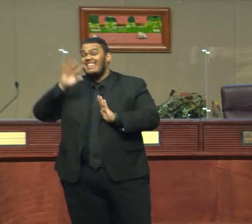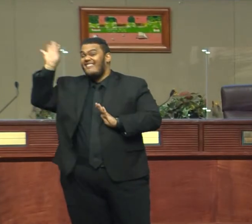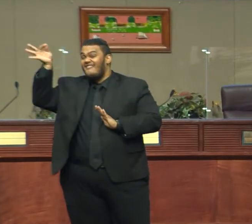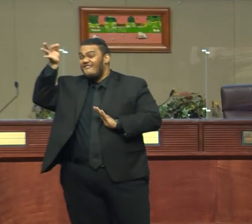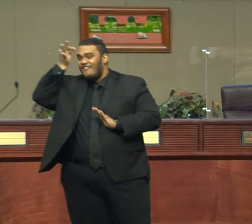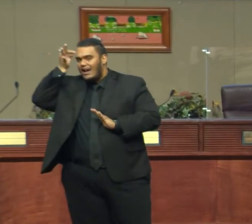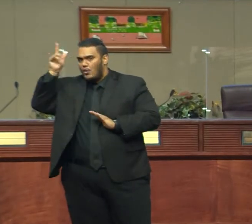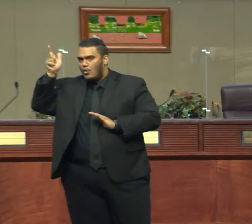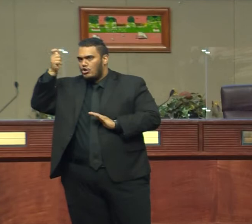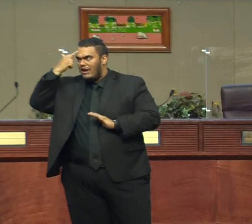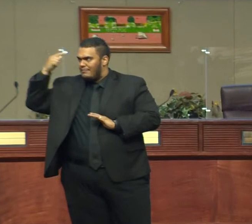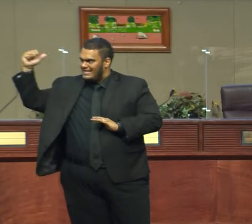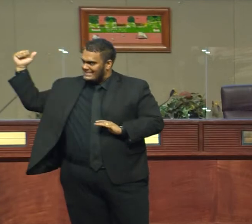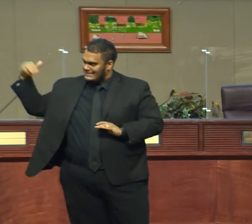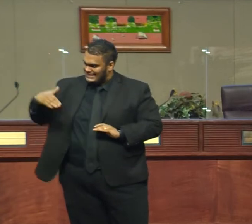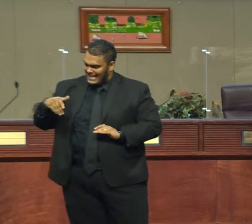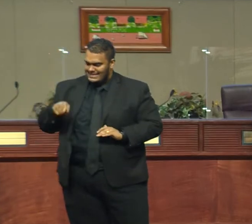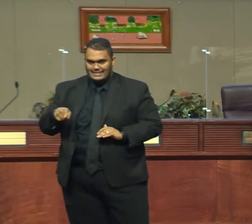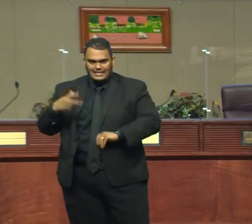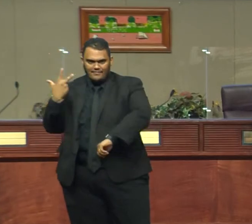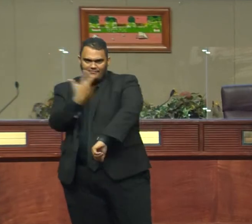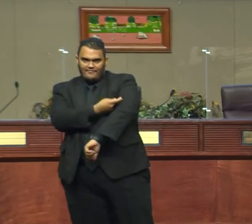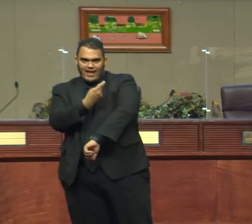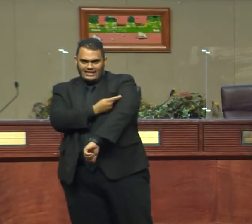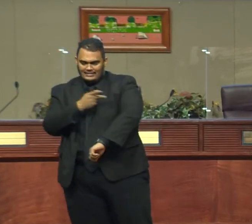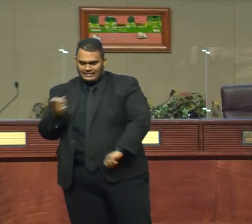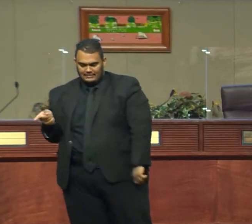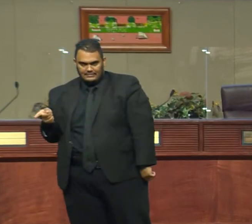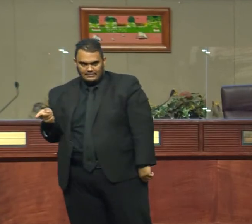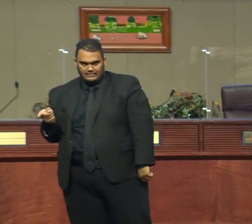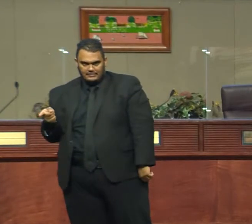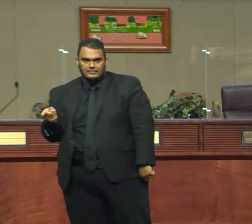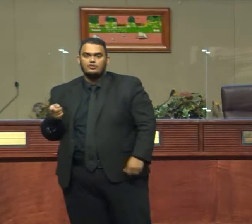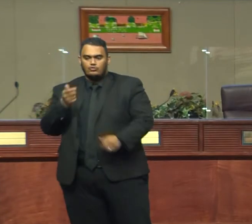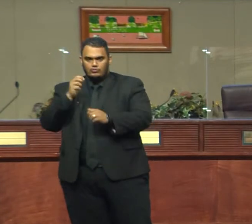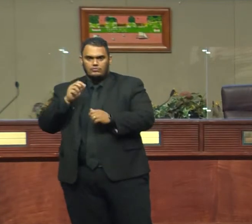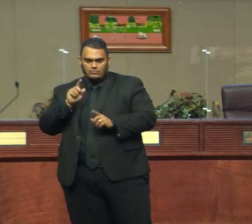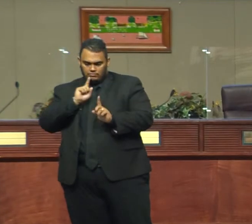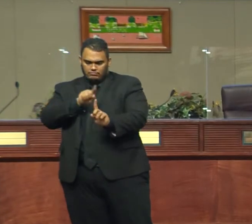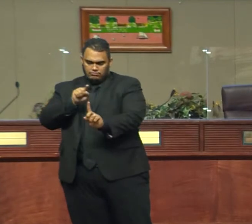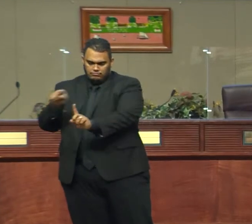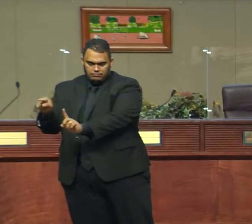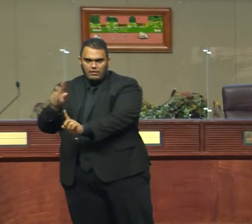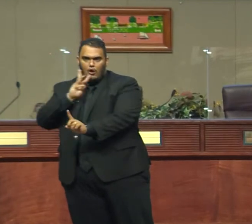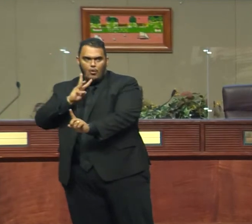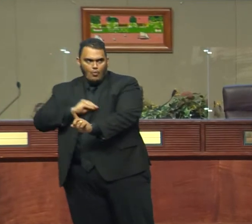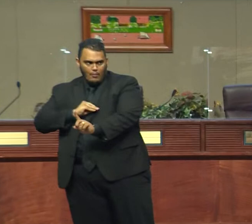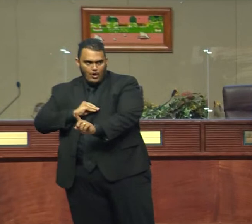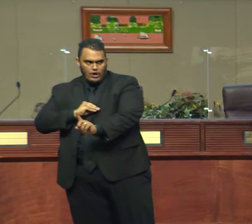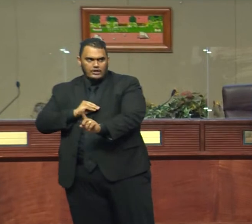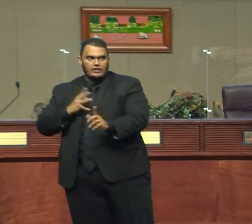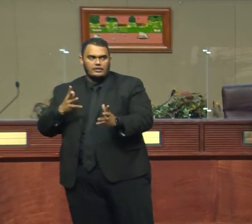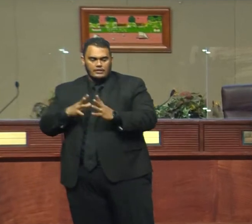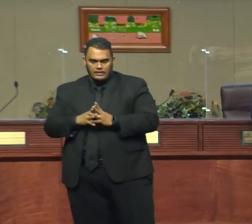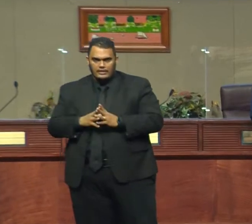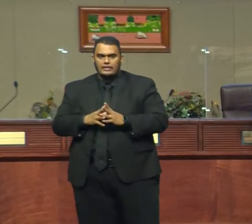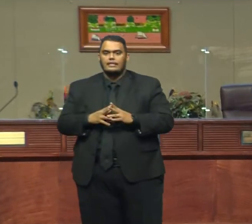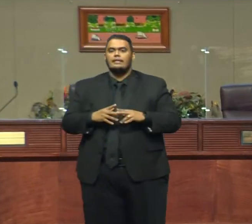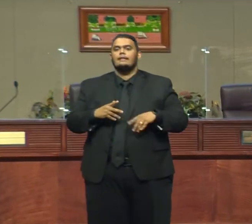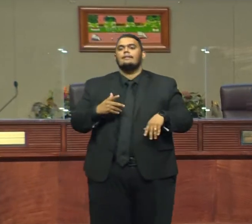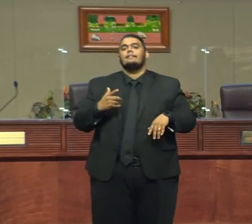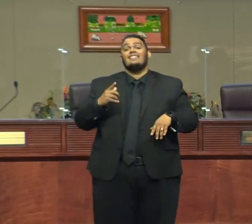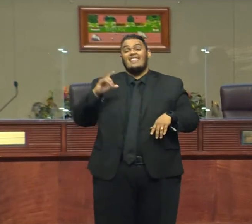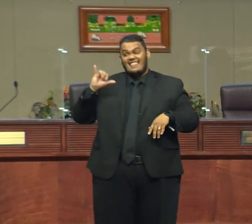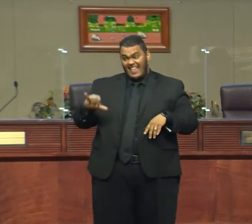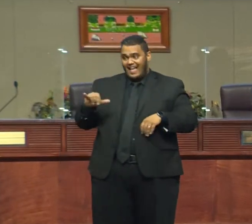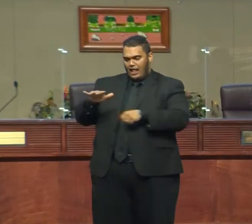to these locations, the ones that are going to participate, that the mentioned mayor and the locations will be available in the county